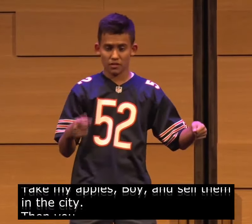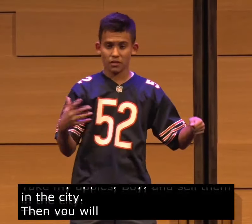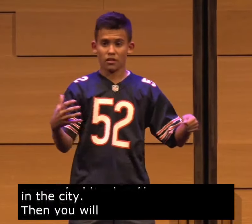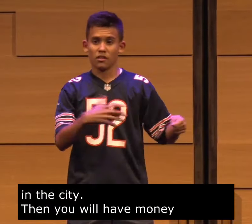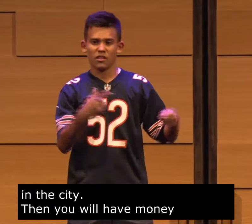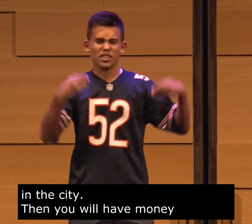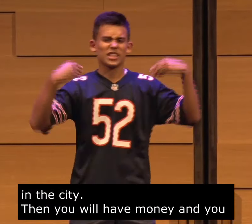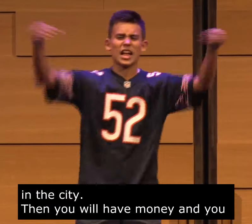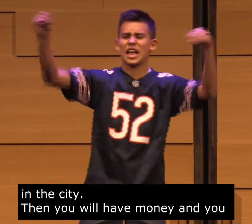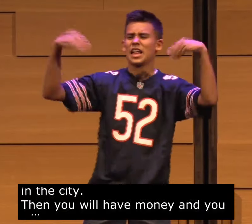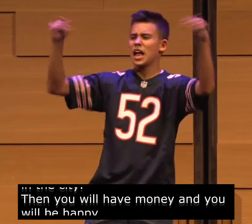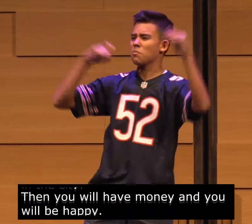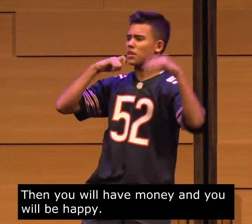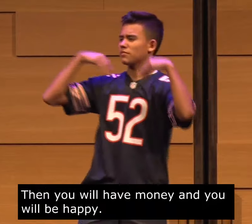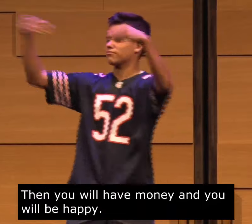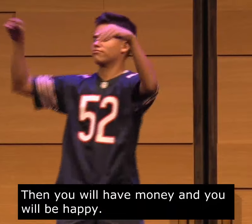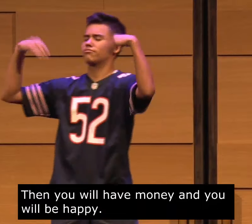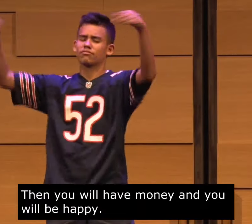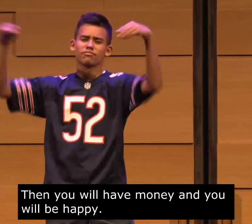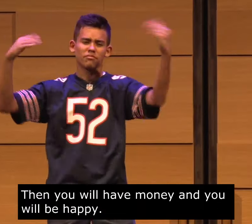will have money and you will be happy."